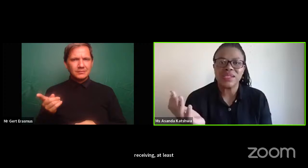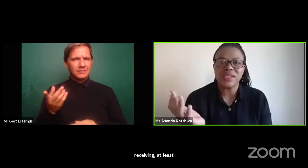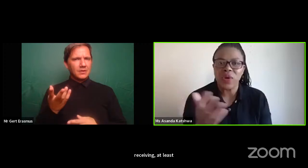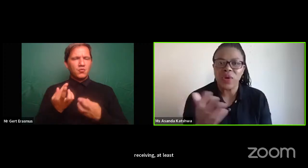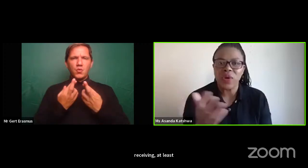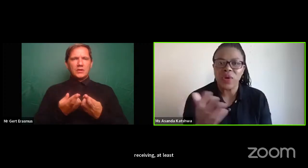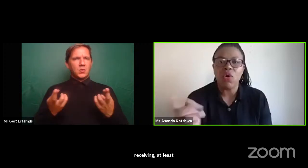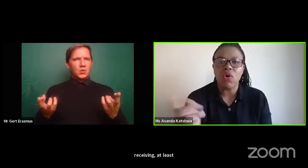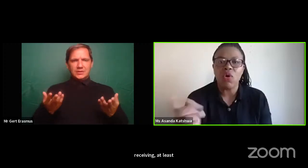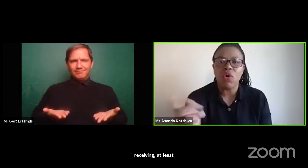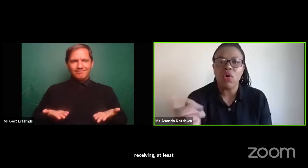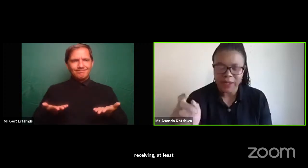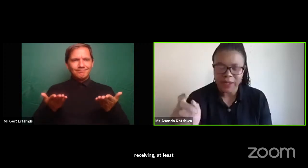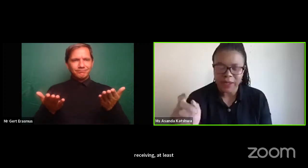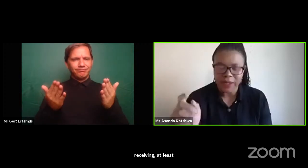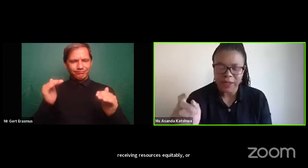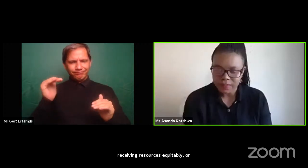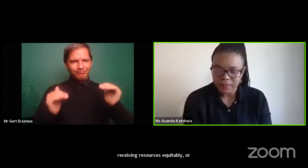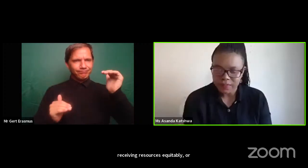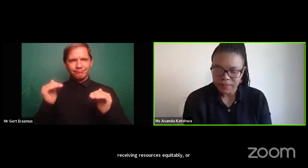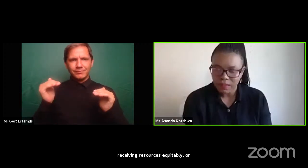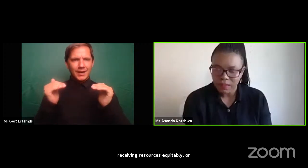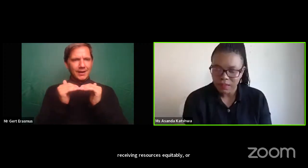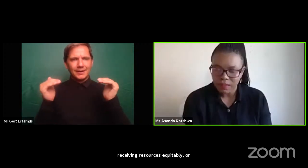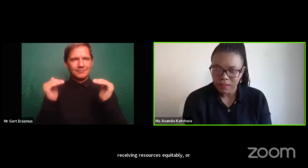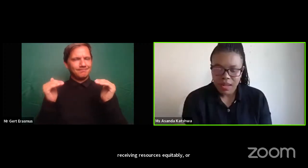resources equitably or equally.